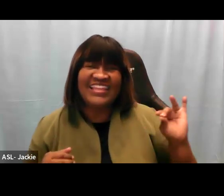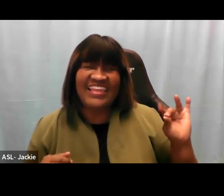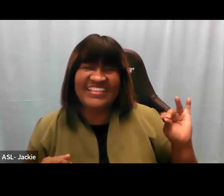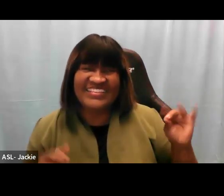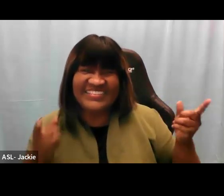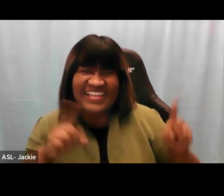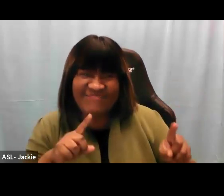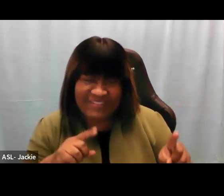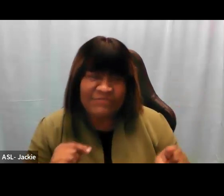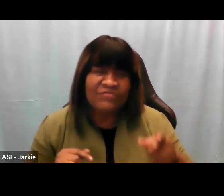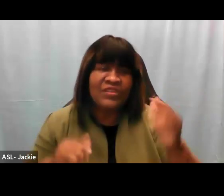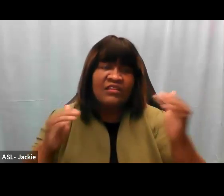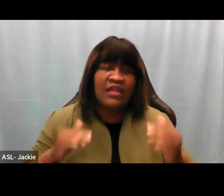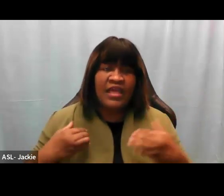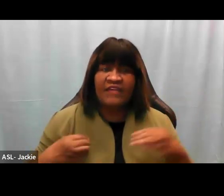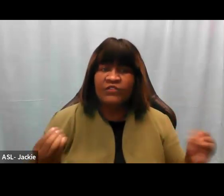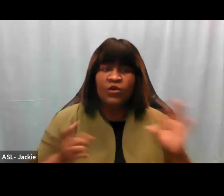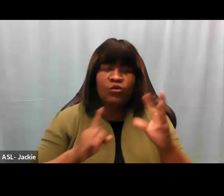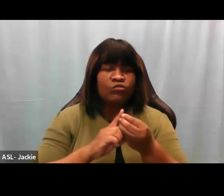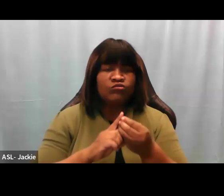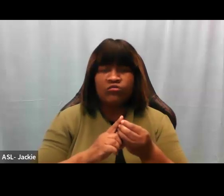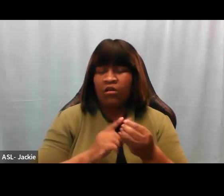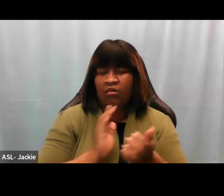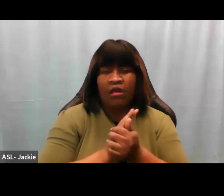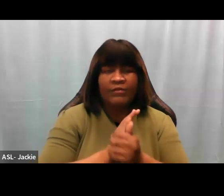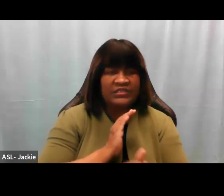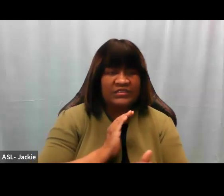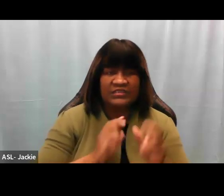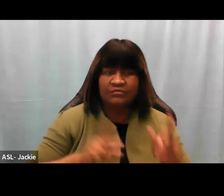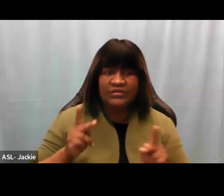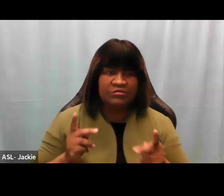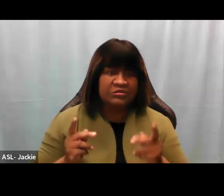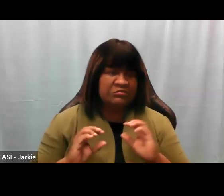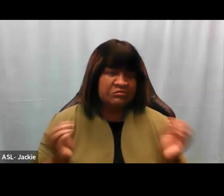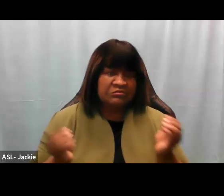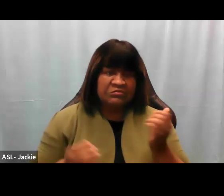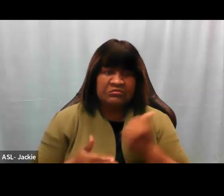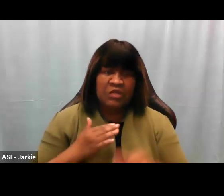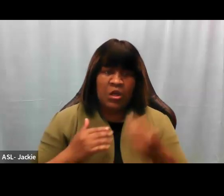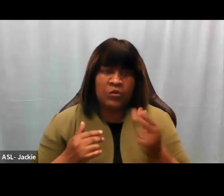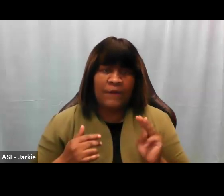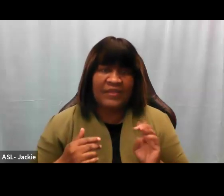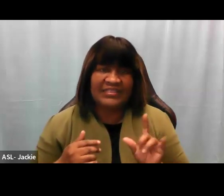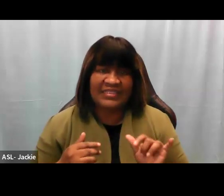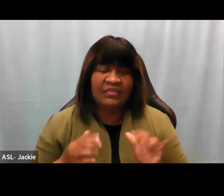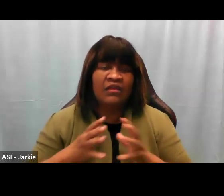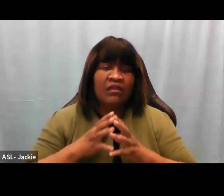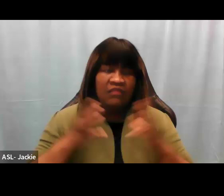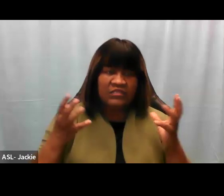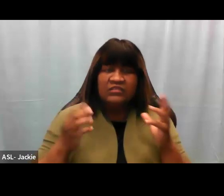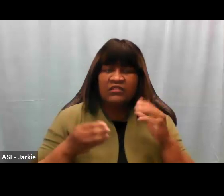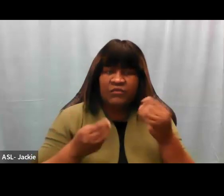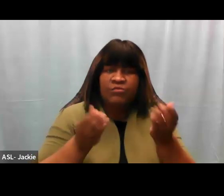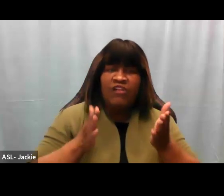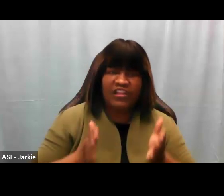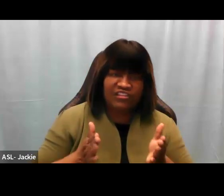of providers with cultural competency or any cultural humility at all, because there's just less providers. There